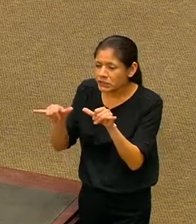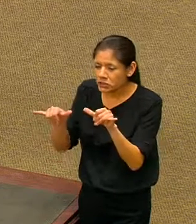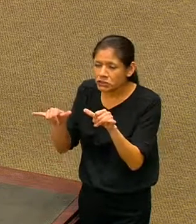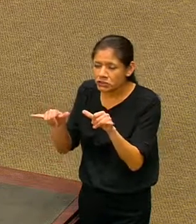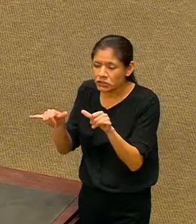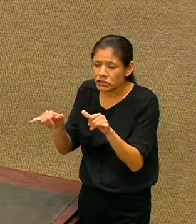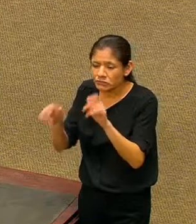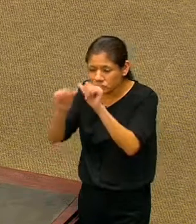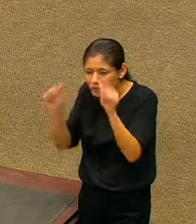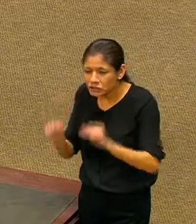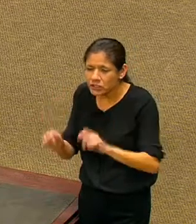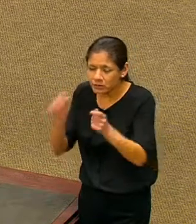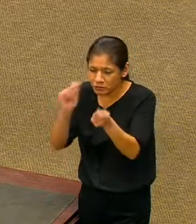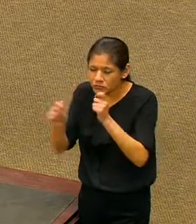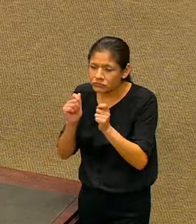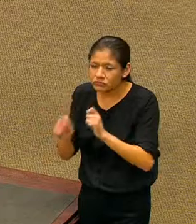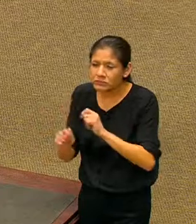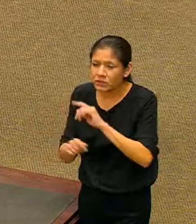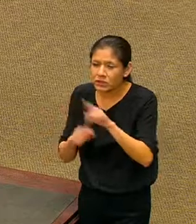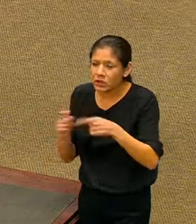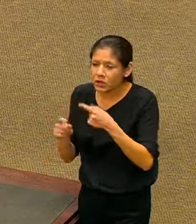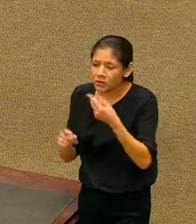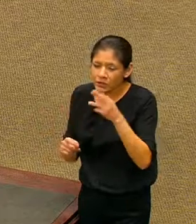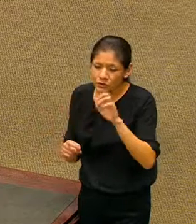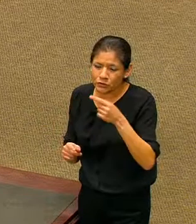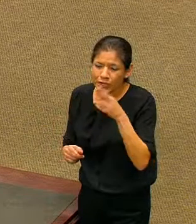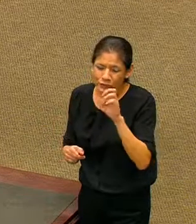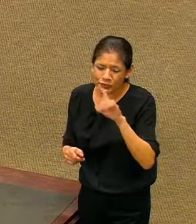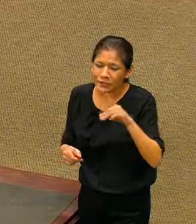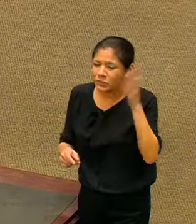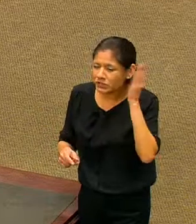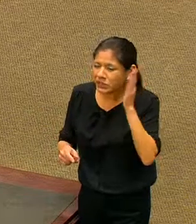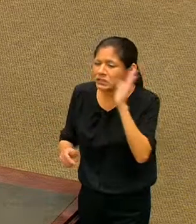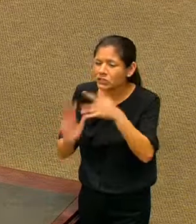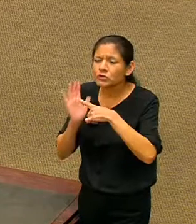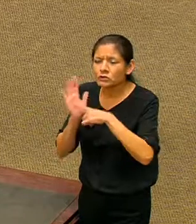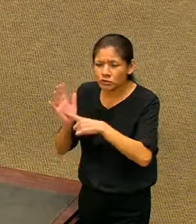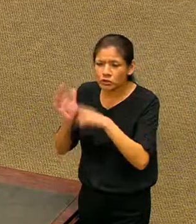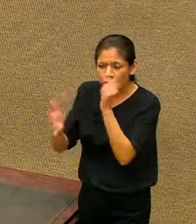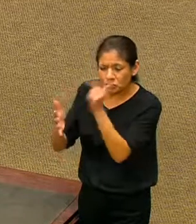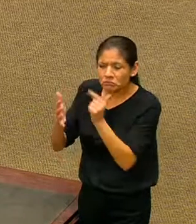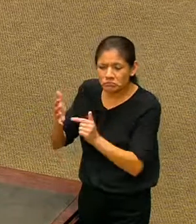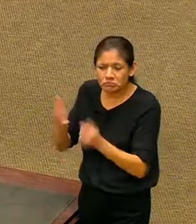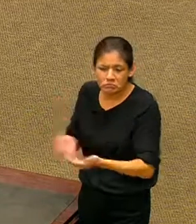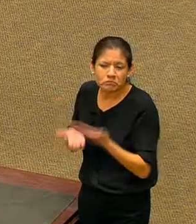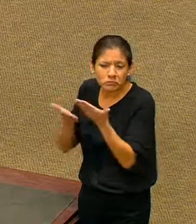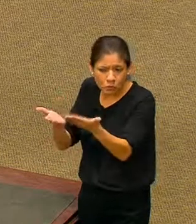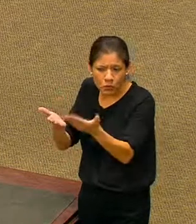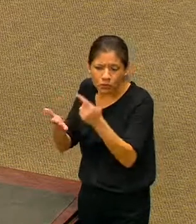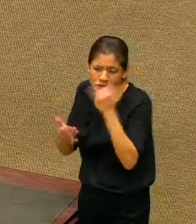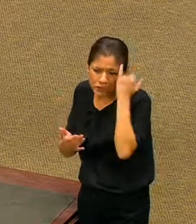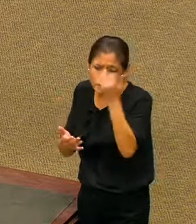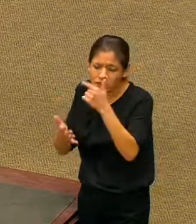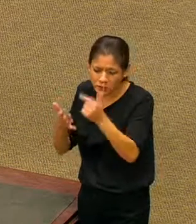finishes and shapes. When Greg Reed from Brinkley Sargent steps up, he'll show you some of the things we're proposing.